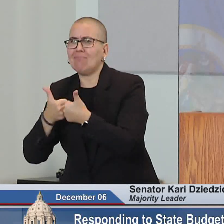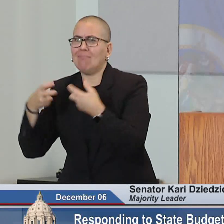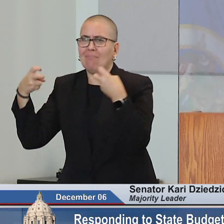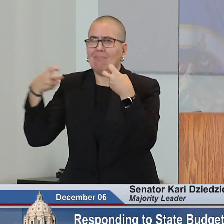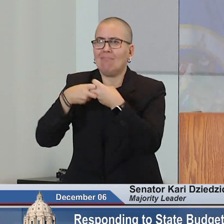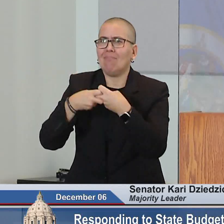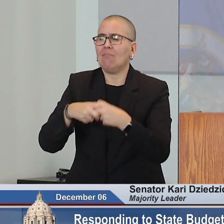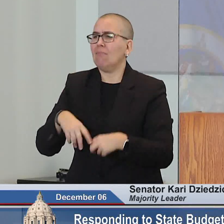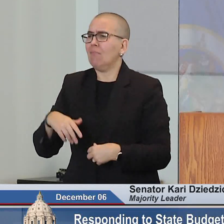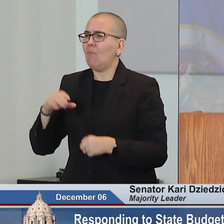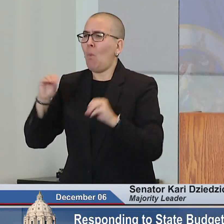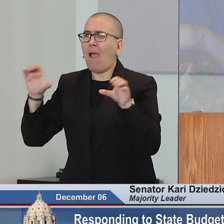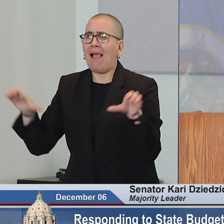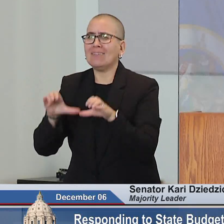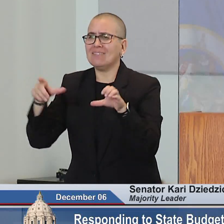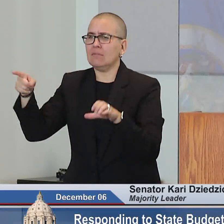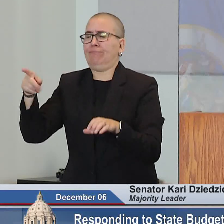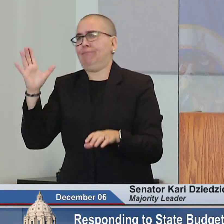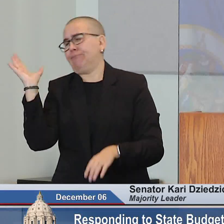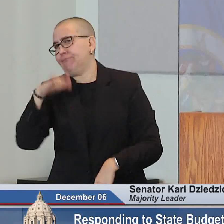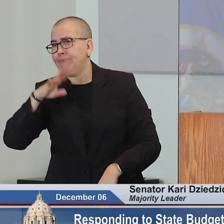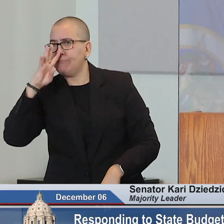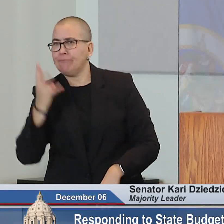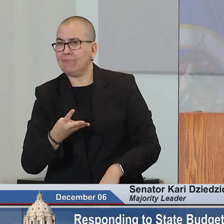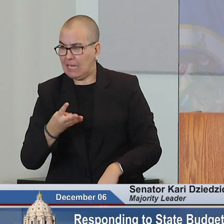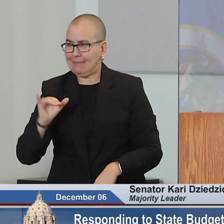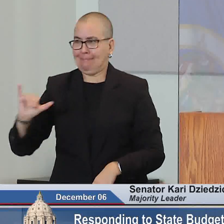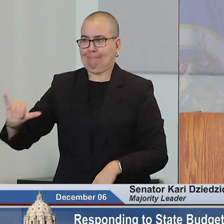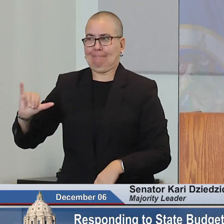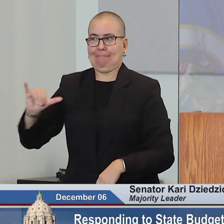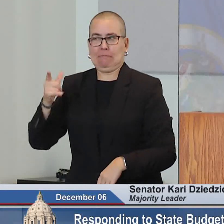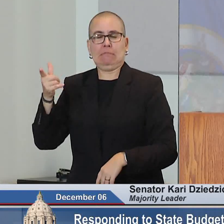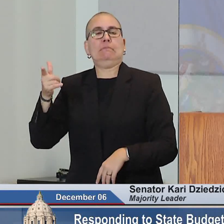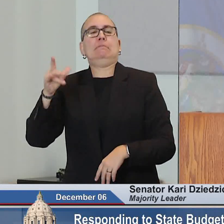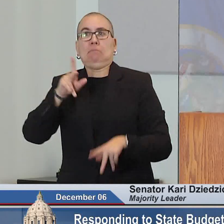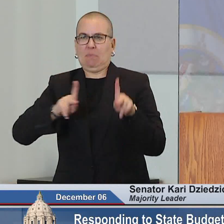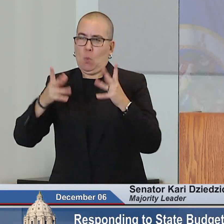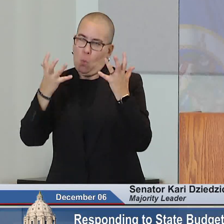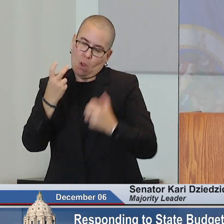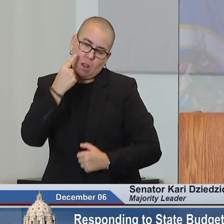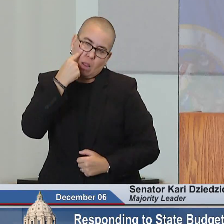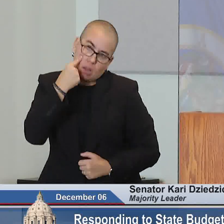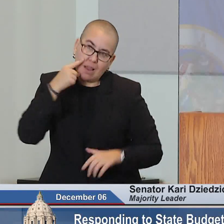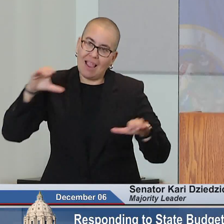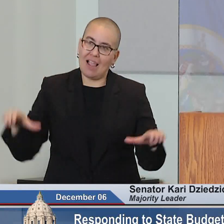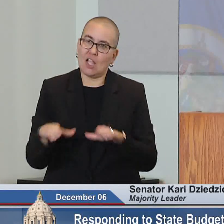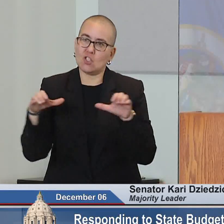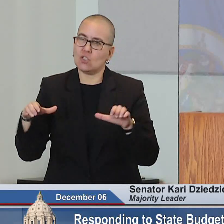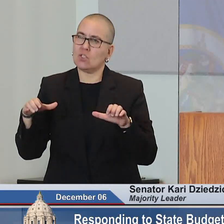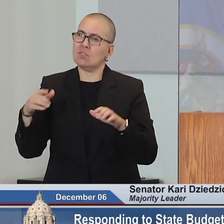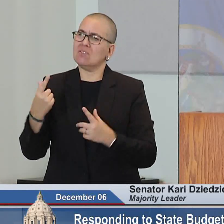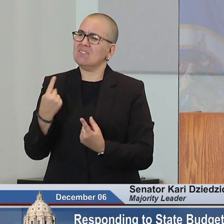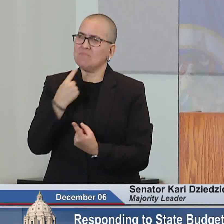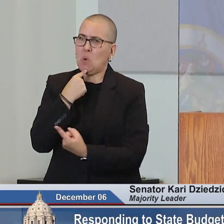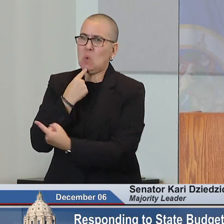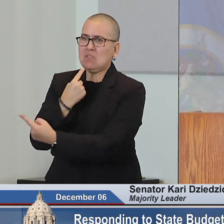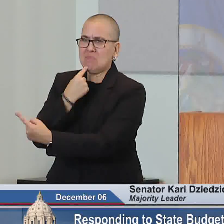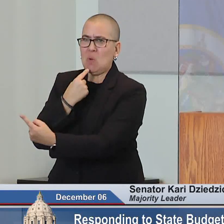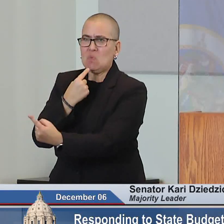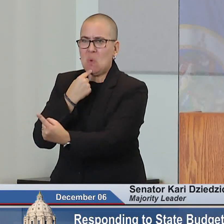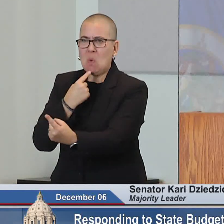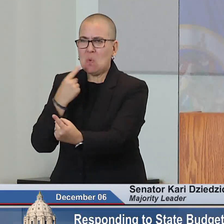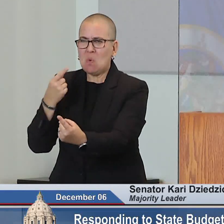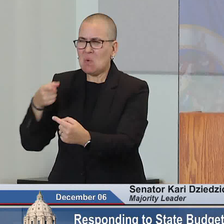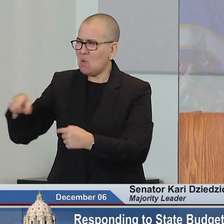real needs, and they want action. My caucus was very disappointed when people walked away from signed agreements